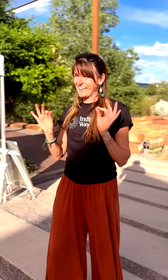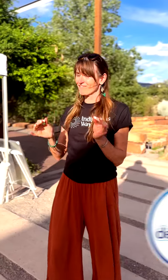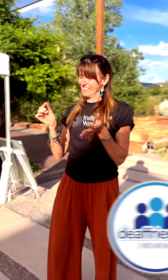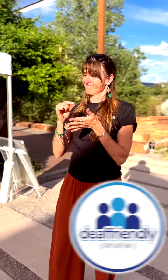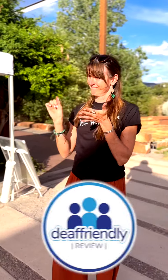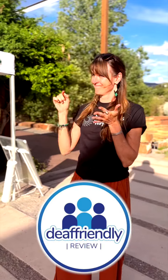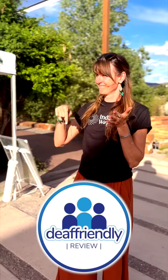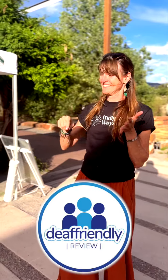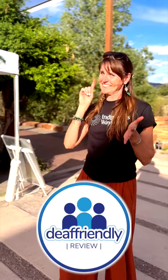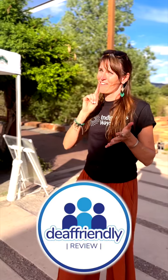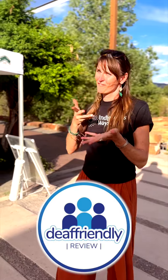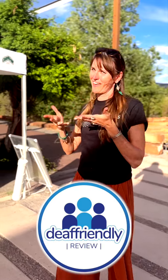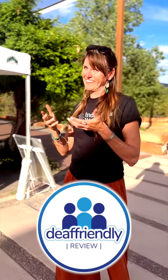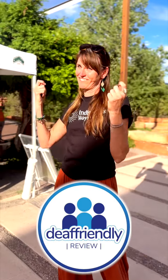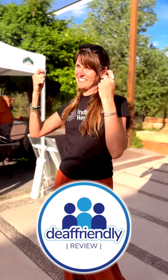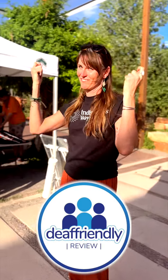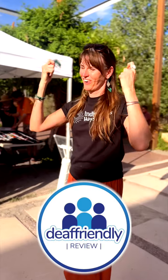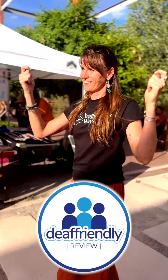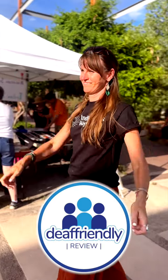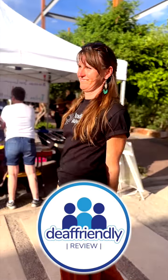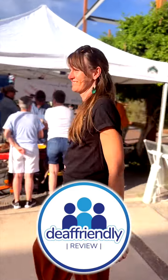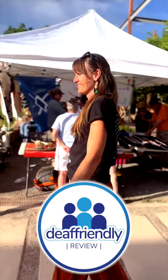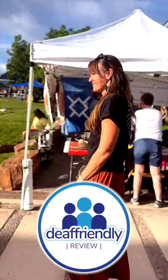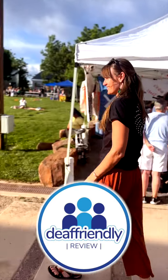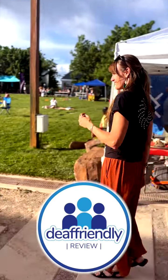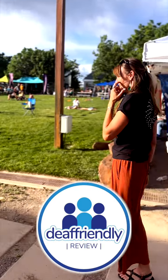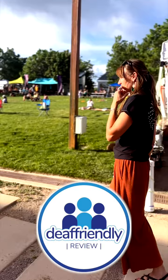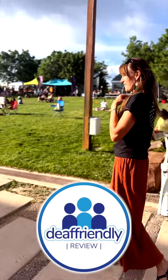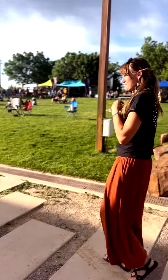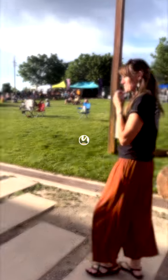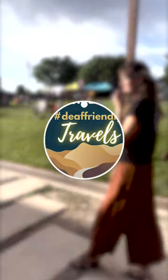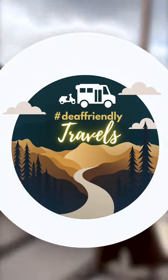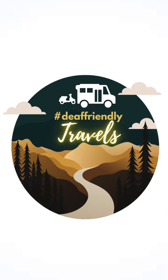organizations and entities that support Indigenous Ways. The U.S. Eagle Foundation, Santa Fe